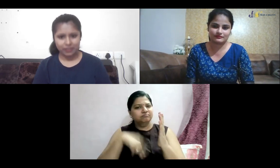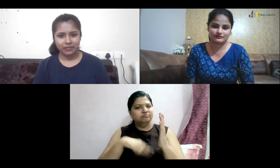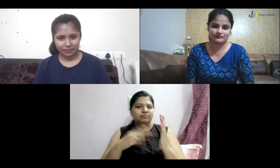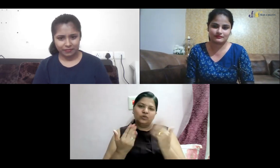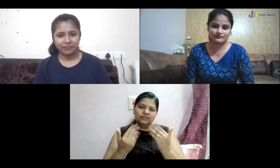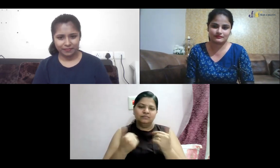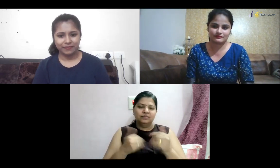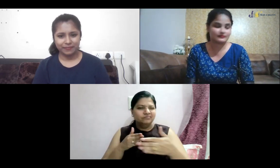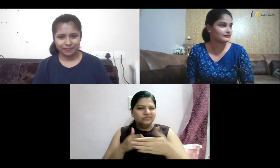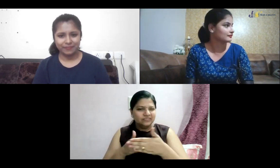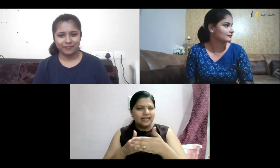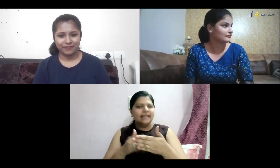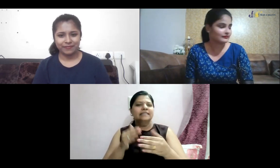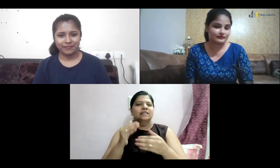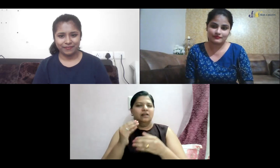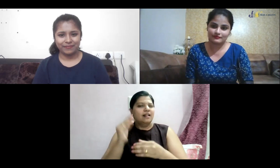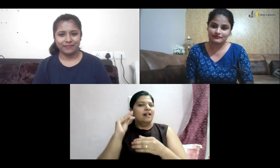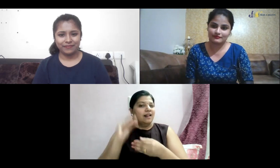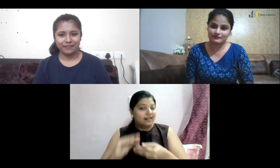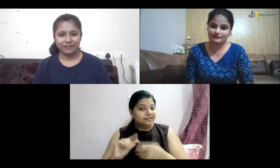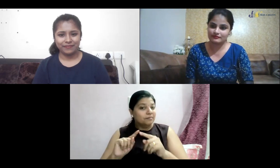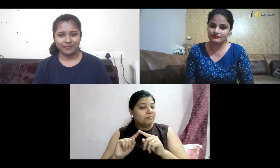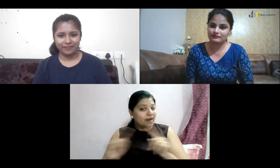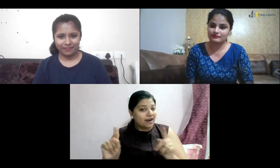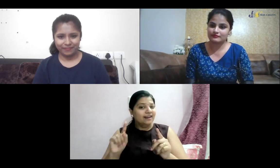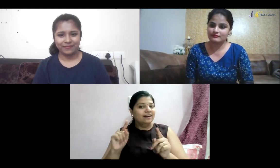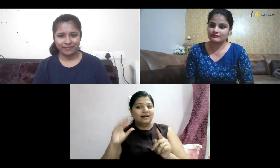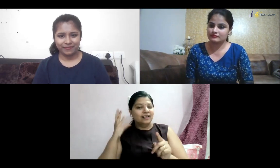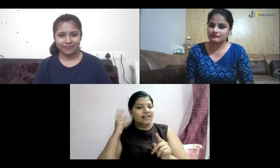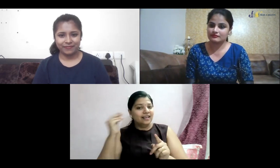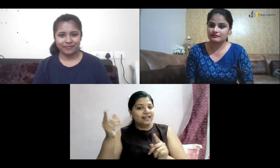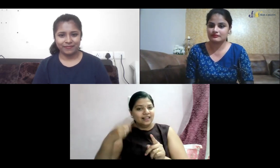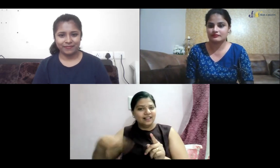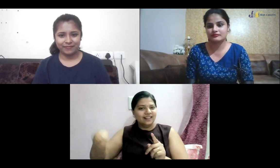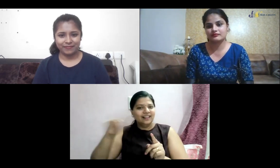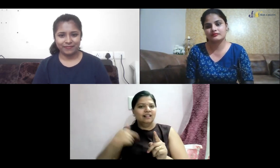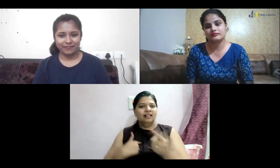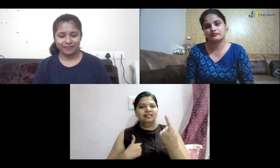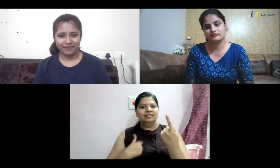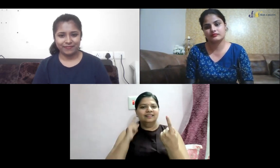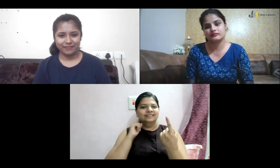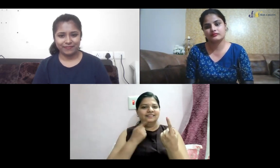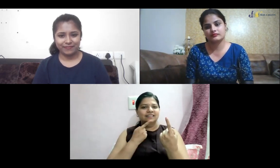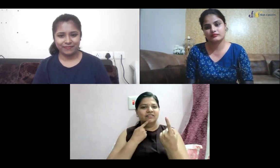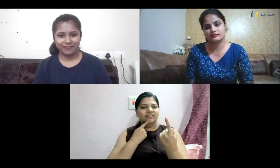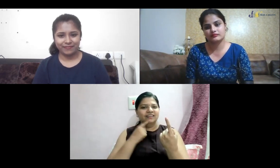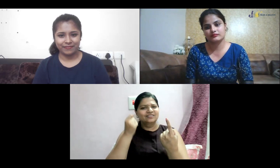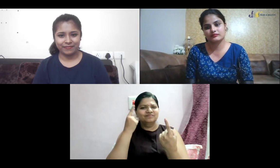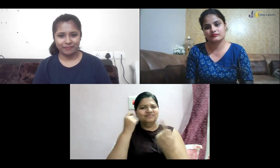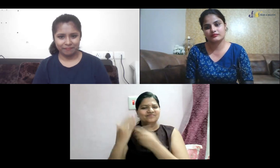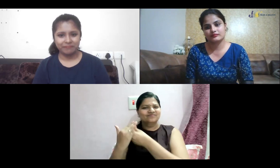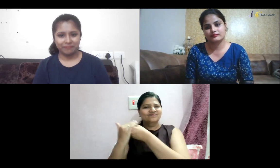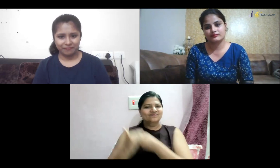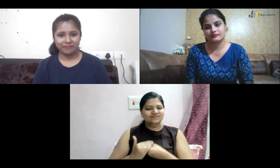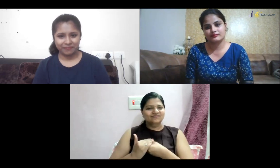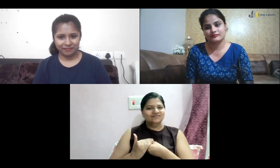I lost my hearing. I do had faced challenges, but there are